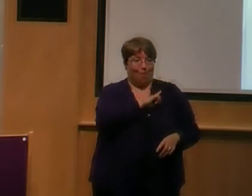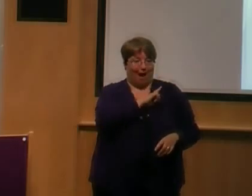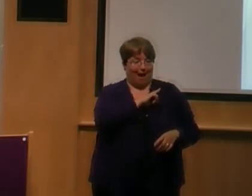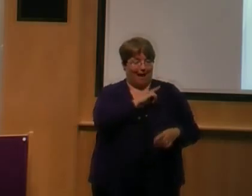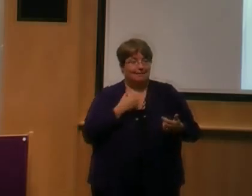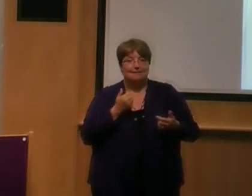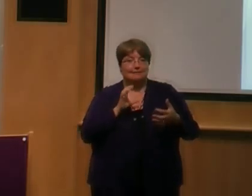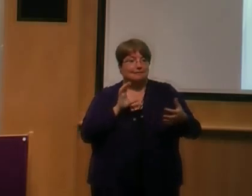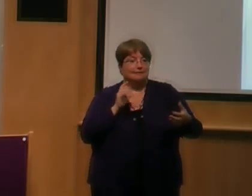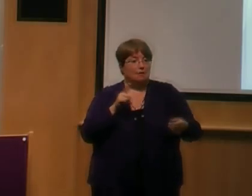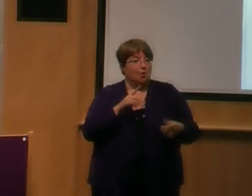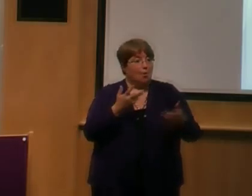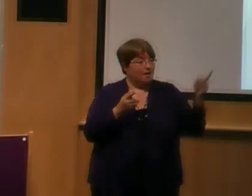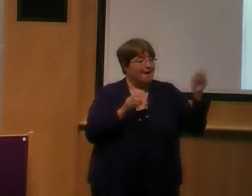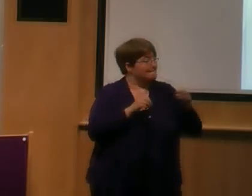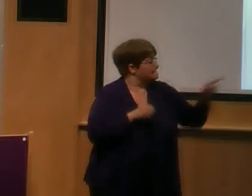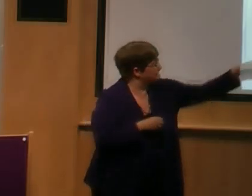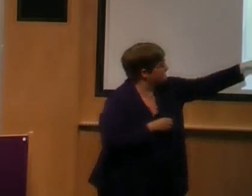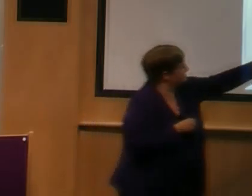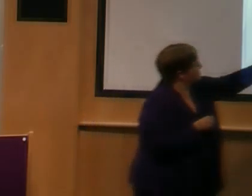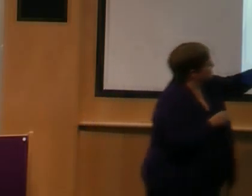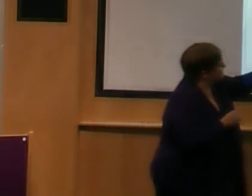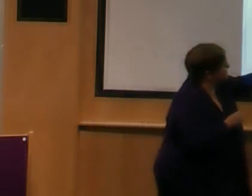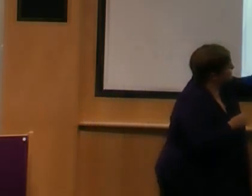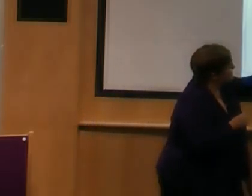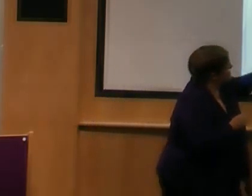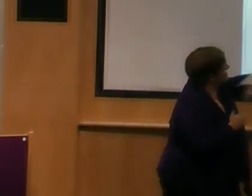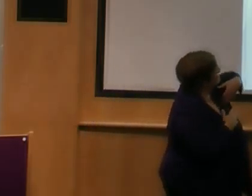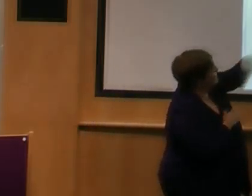foundation and we have built us with a good foundation.